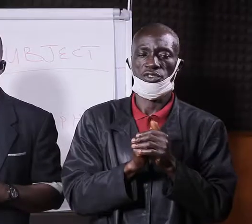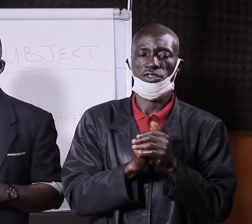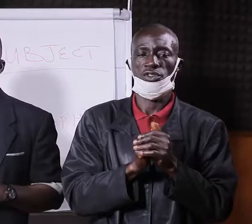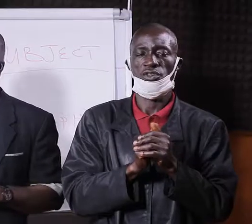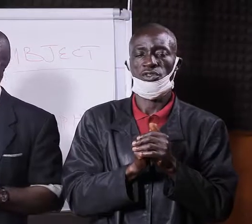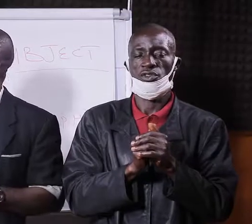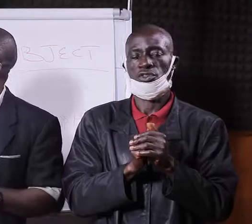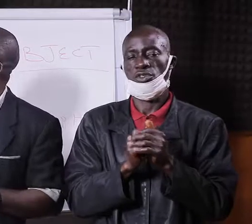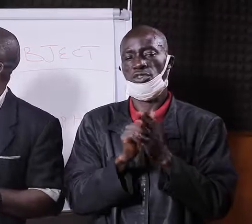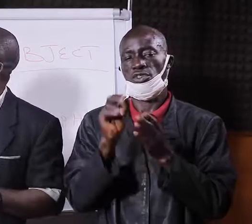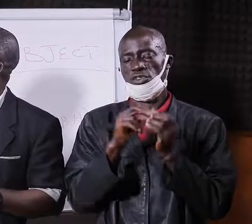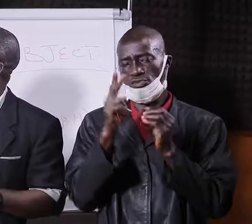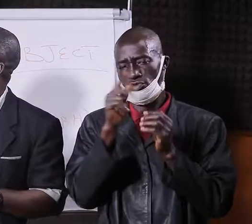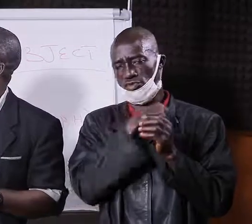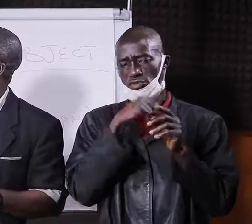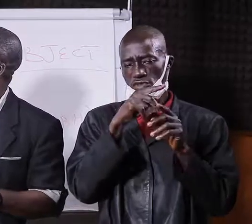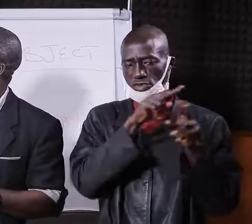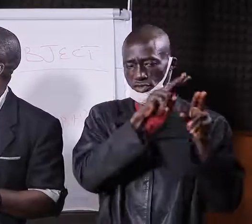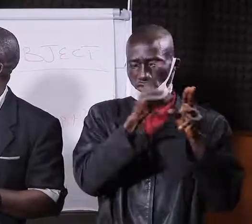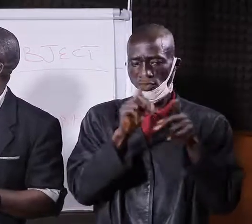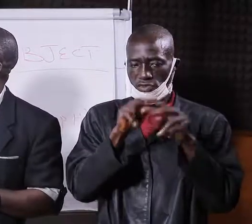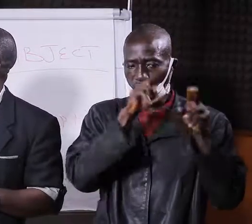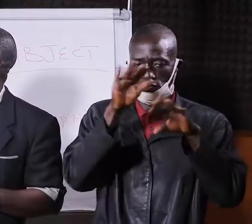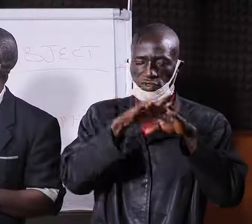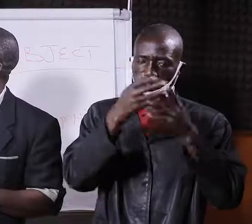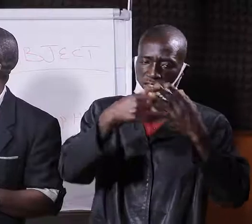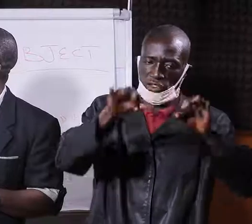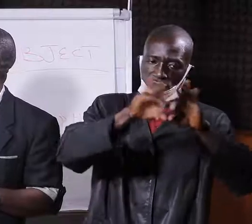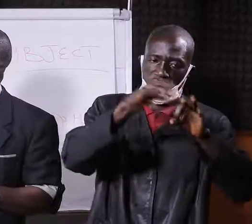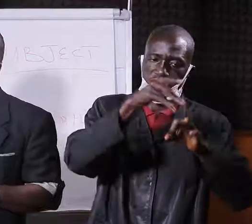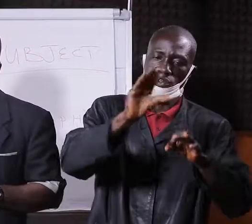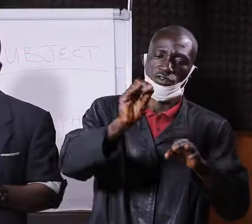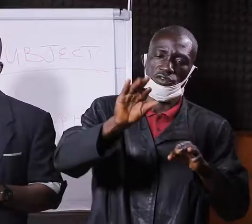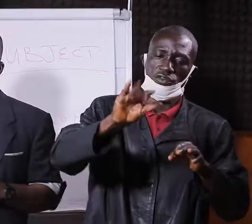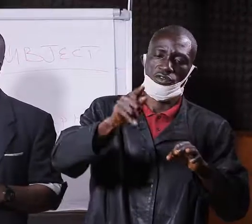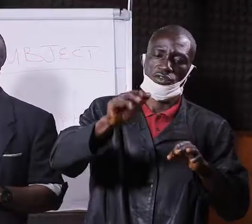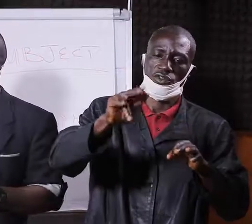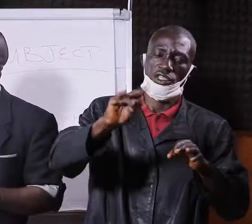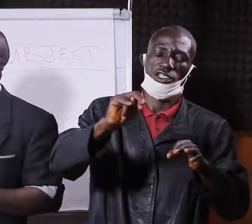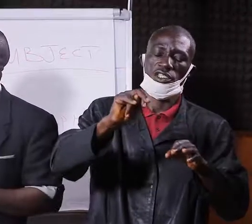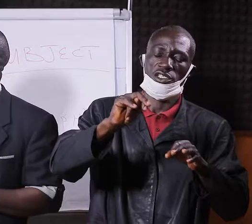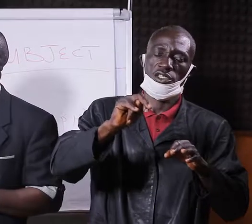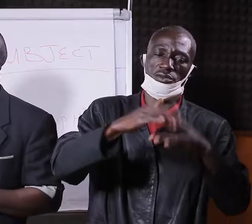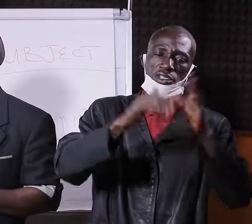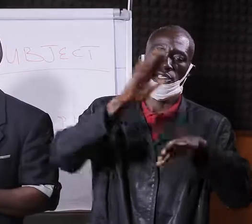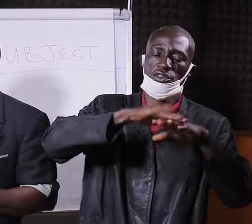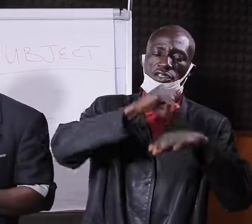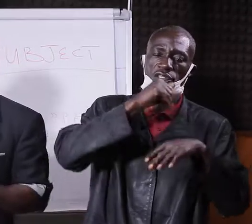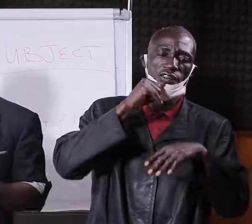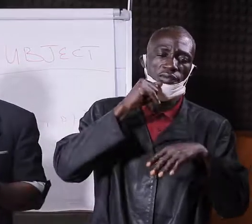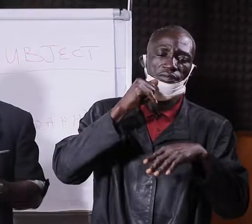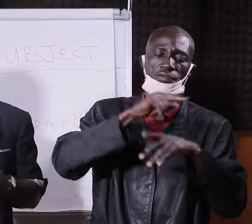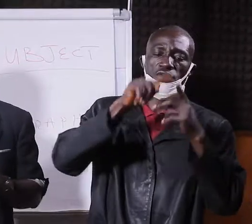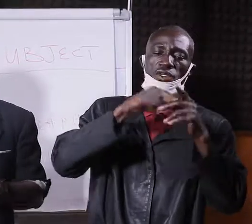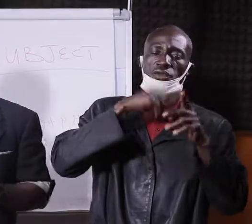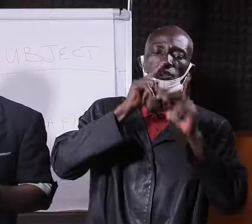2, we want to look at the importance of organic matter on agriculture. When